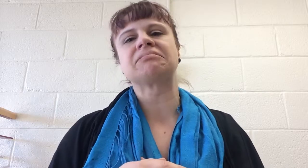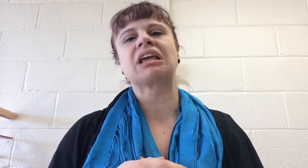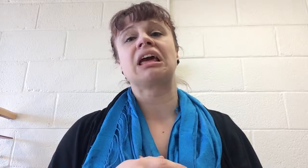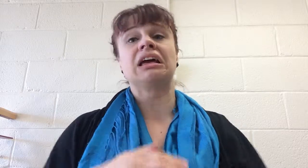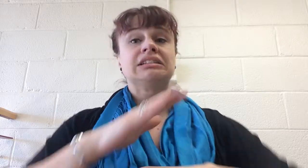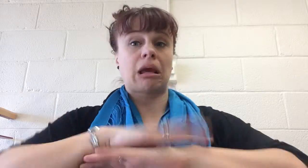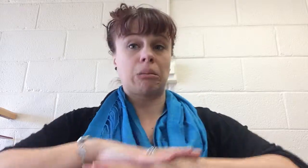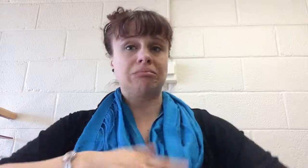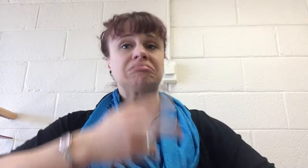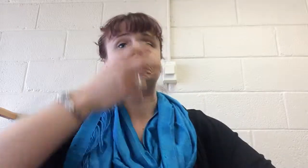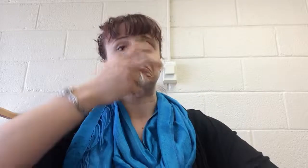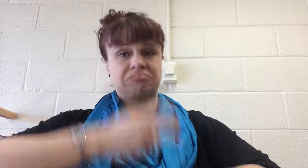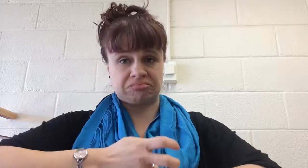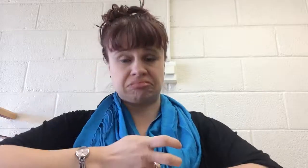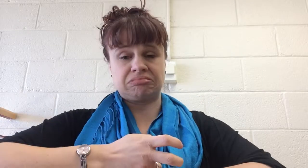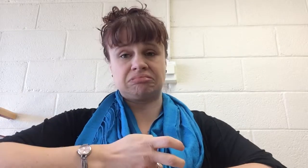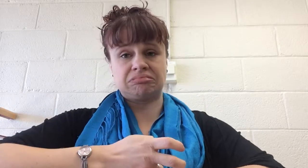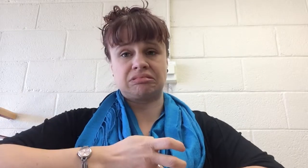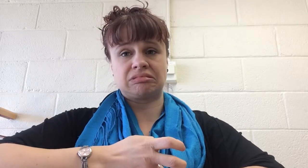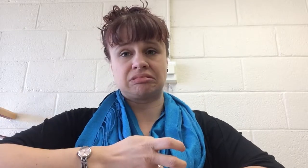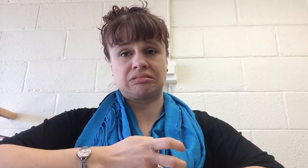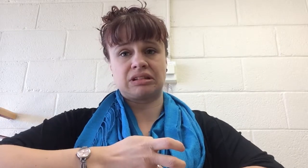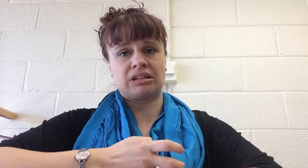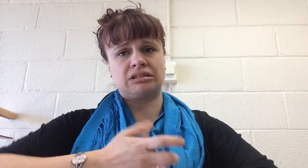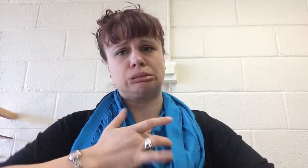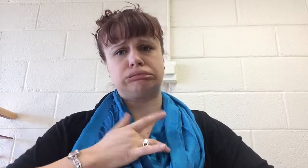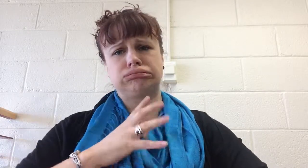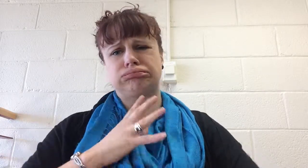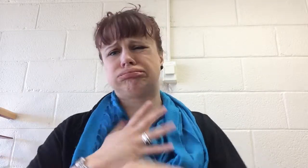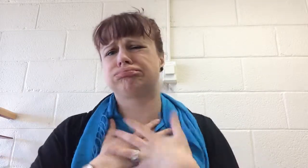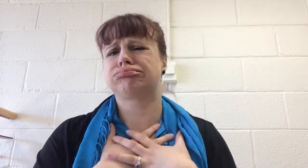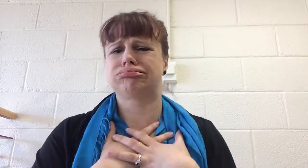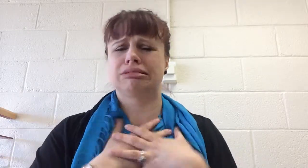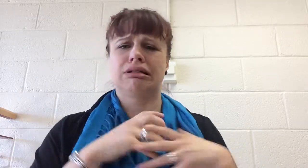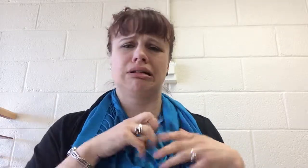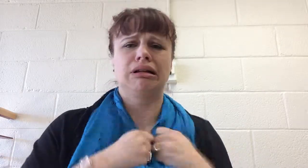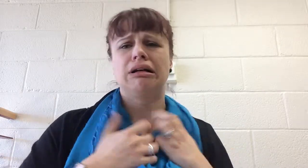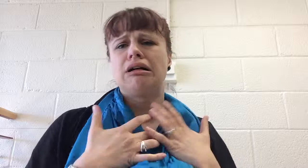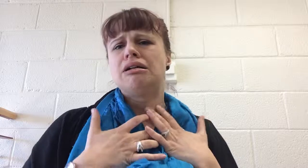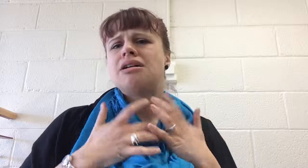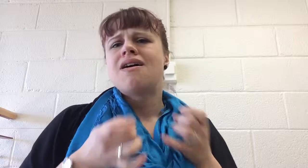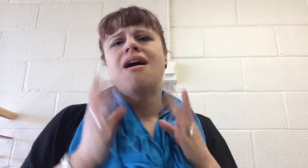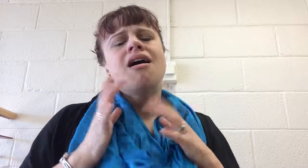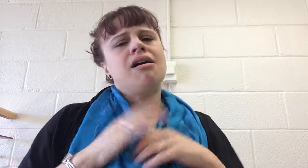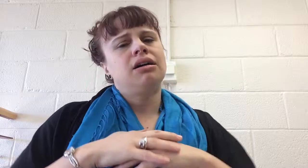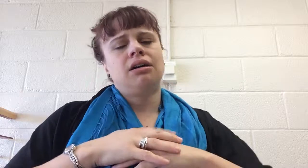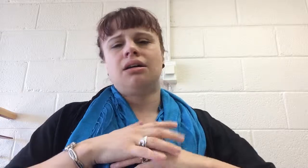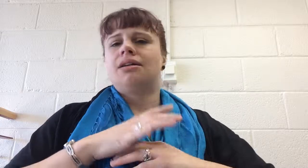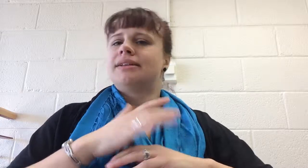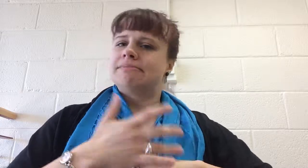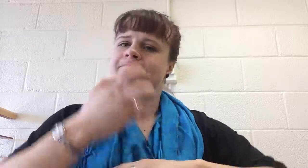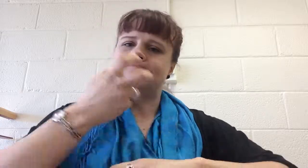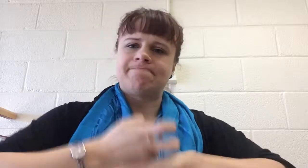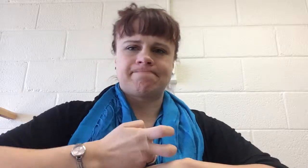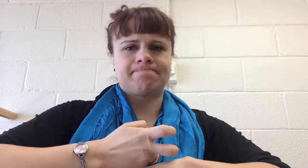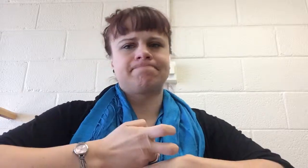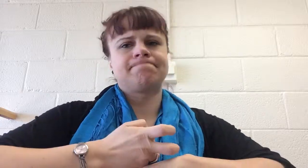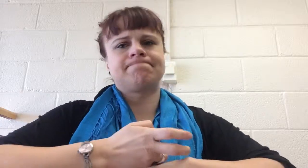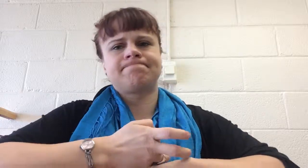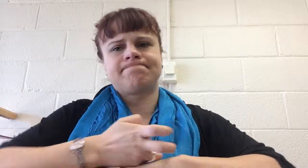down. I felt awful. He had me lay on my left side again with my knees halfway curled up to my